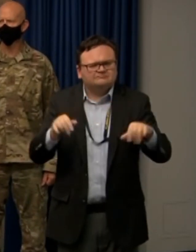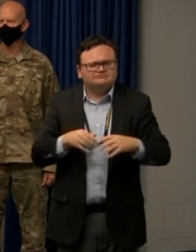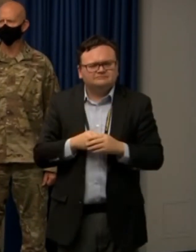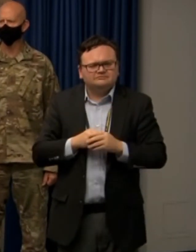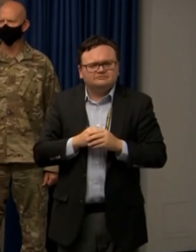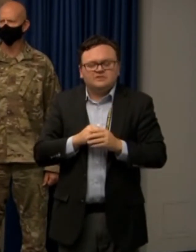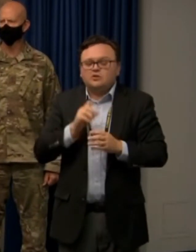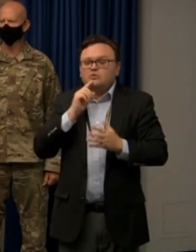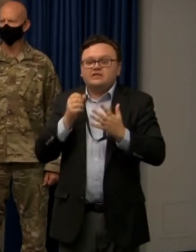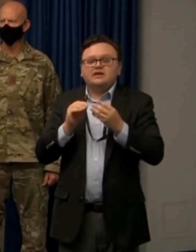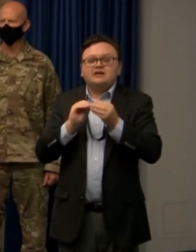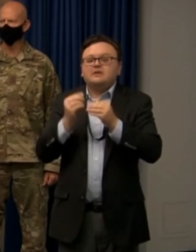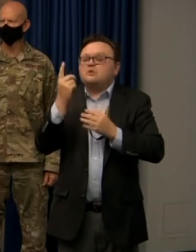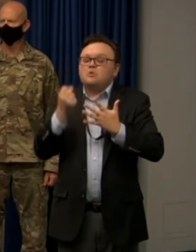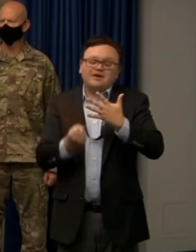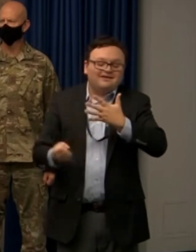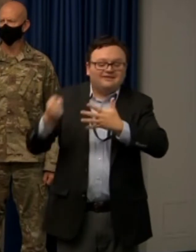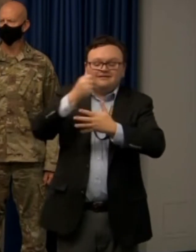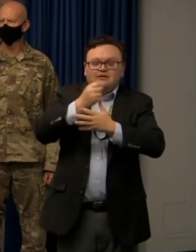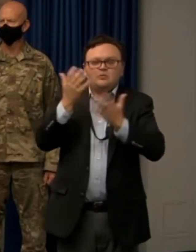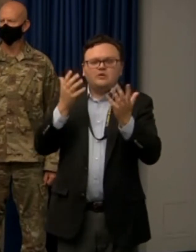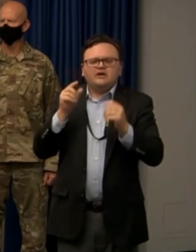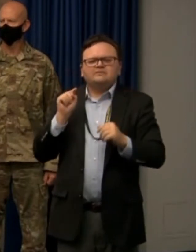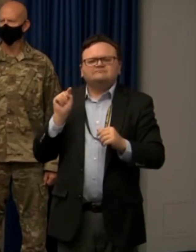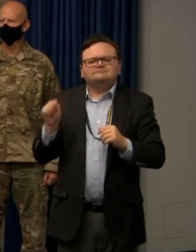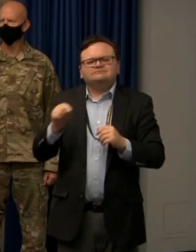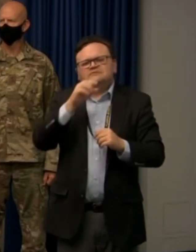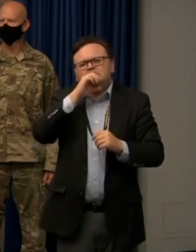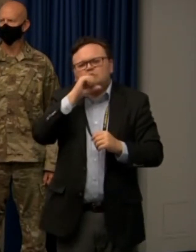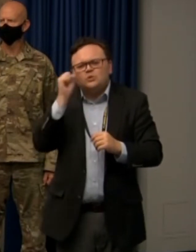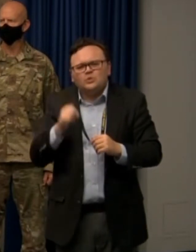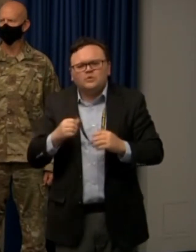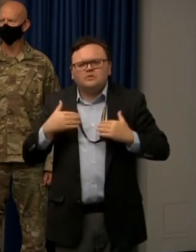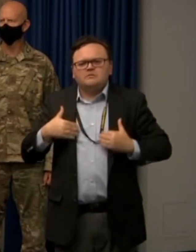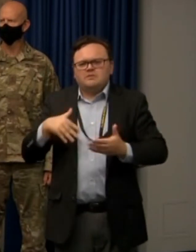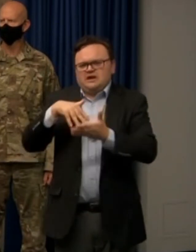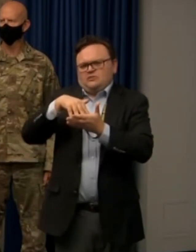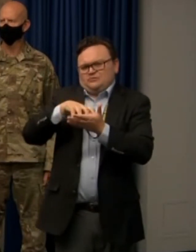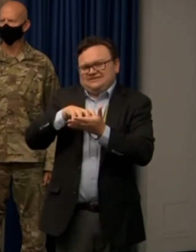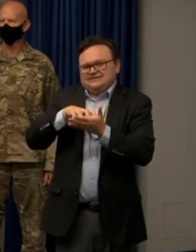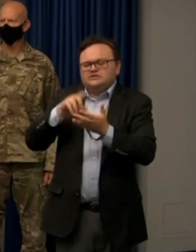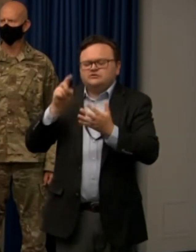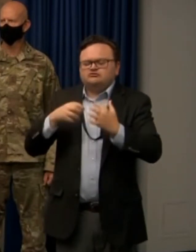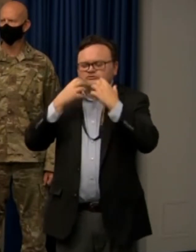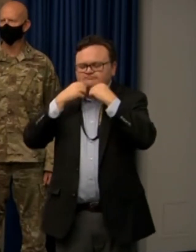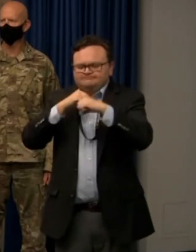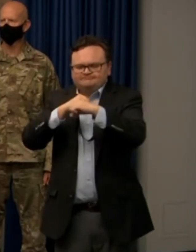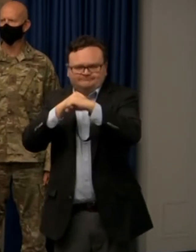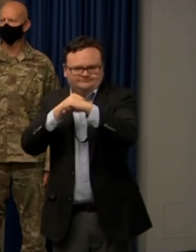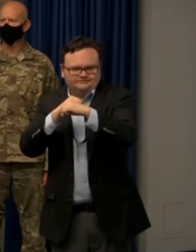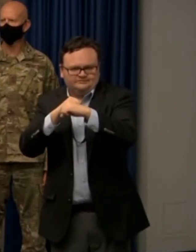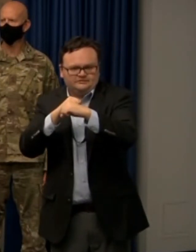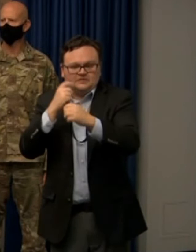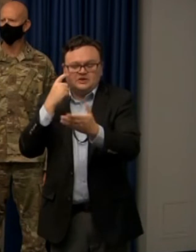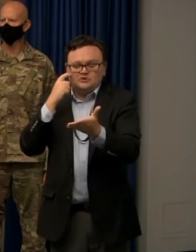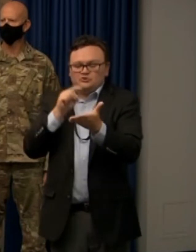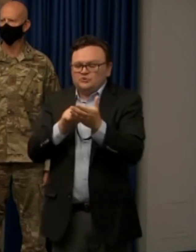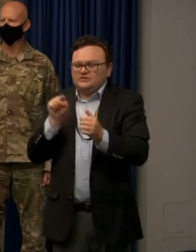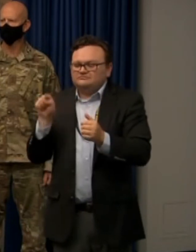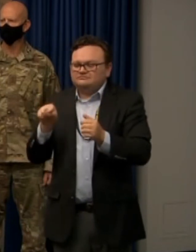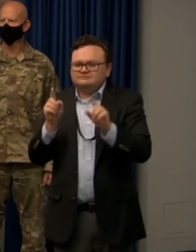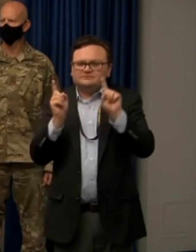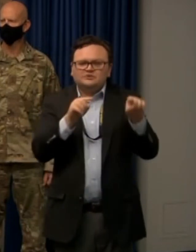the reason is, I think what we're seeing with the folks who end up in critical condition, what we see with the people